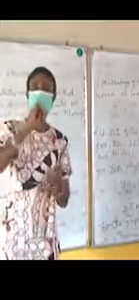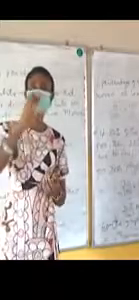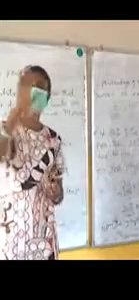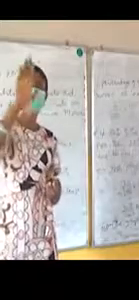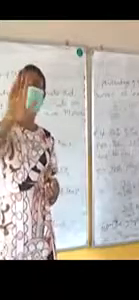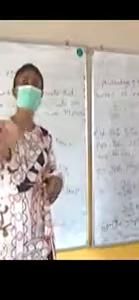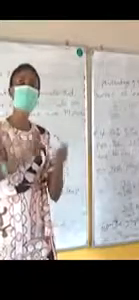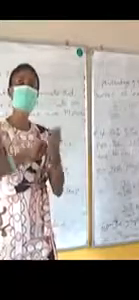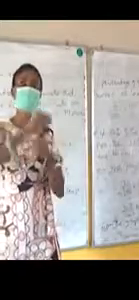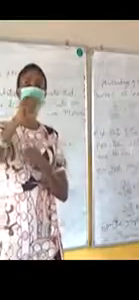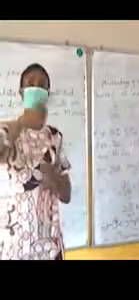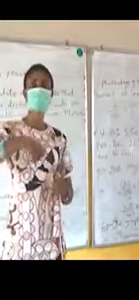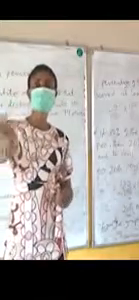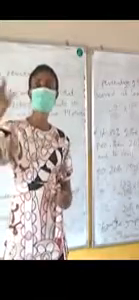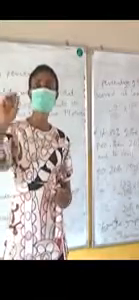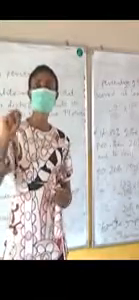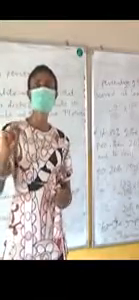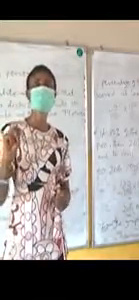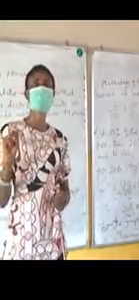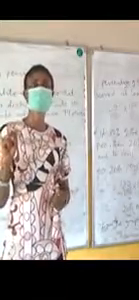pass mark.